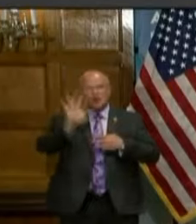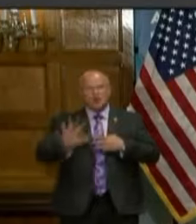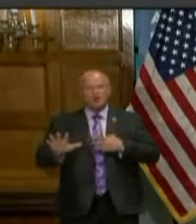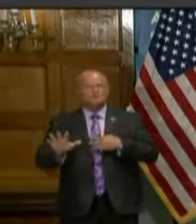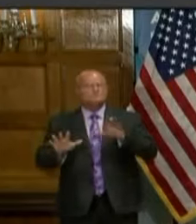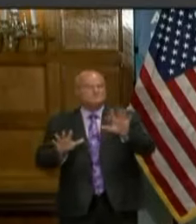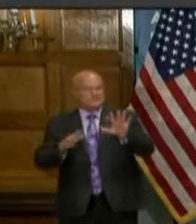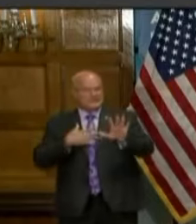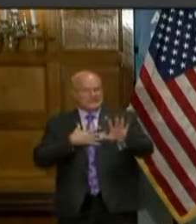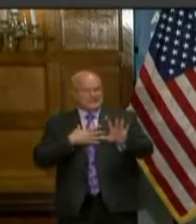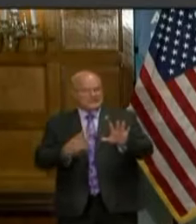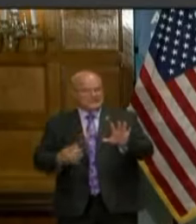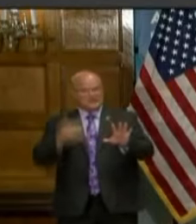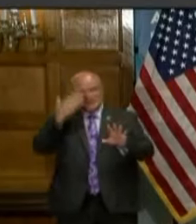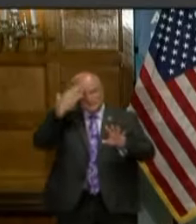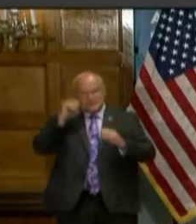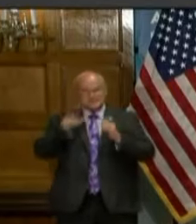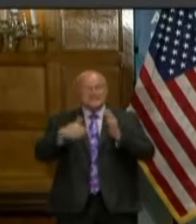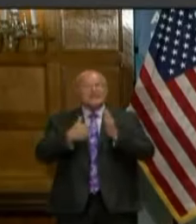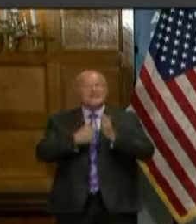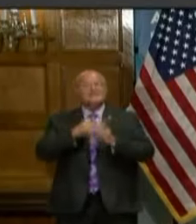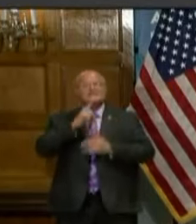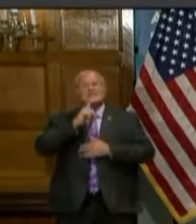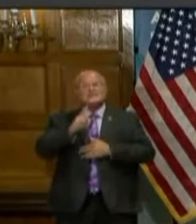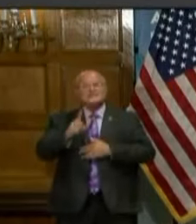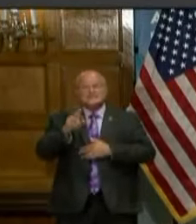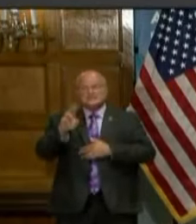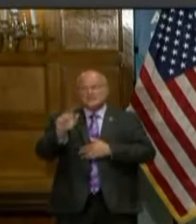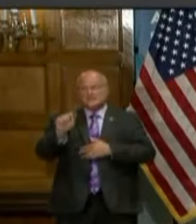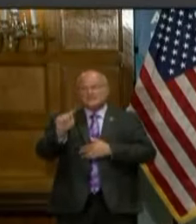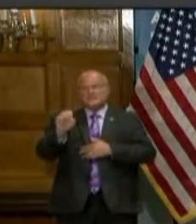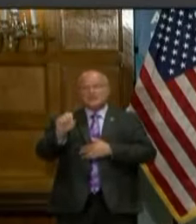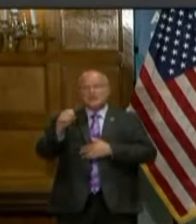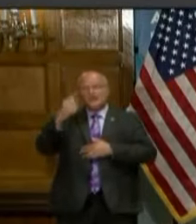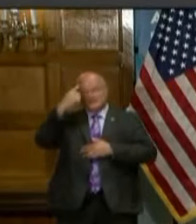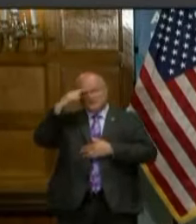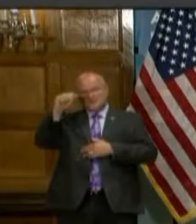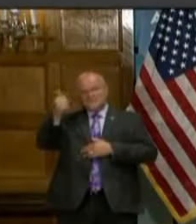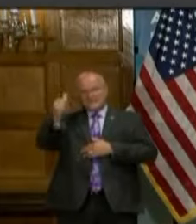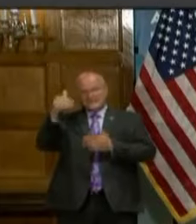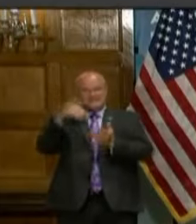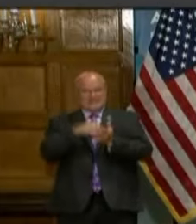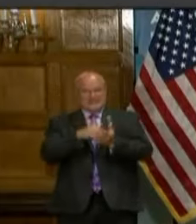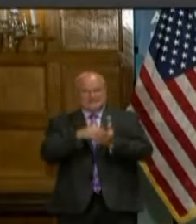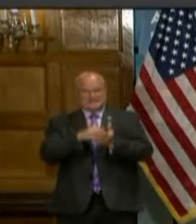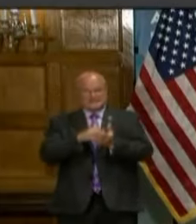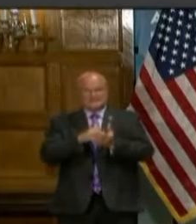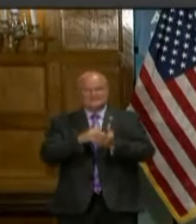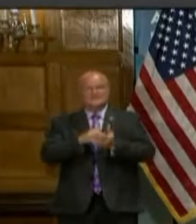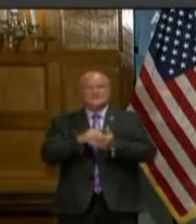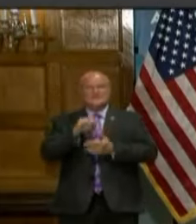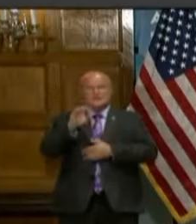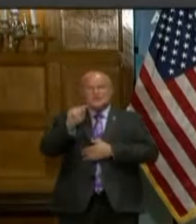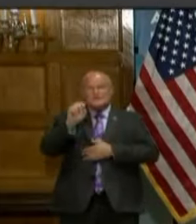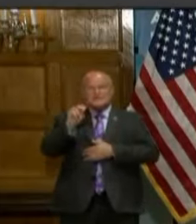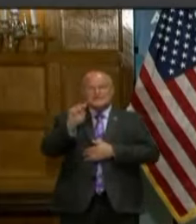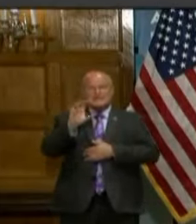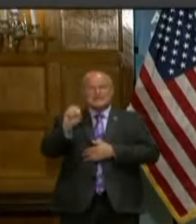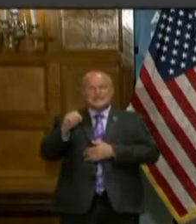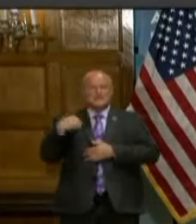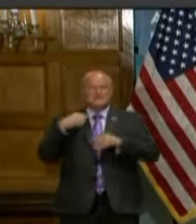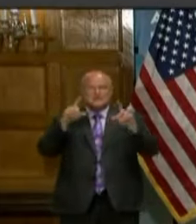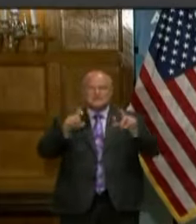very interesting to me because this is the rate per 10,000 residents. And so in Benton County, we were